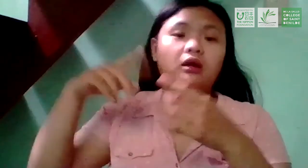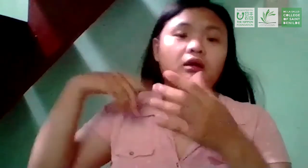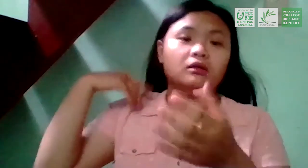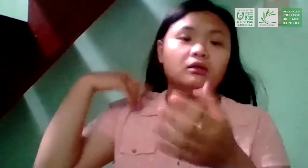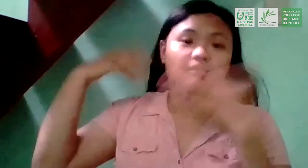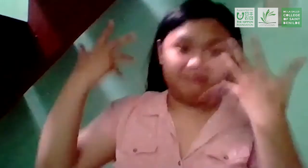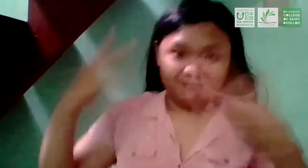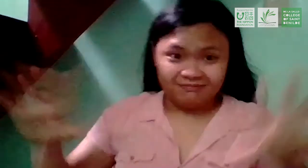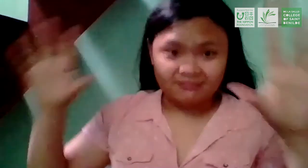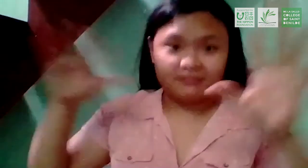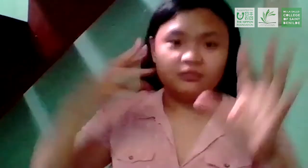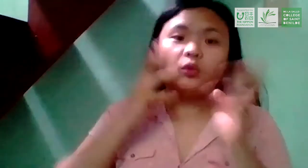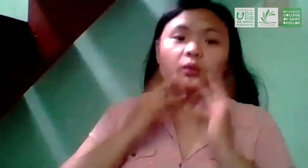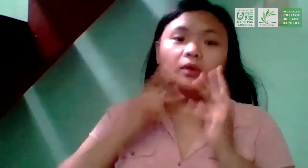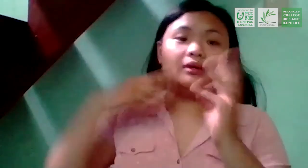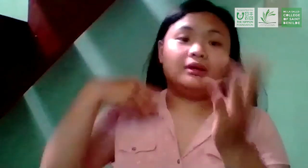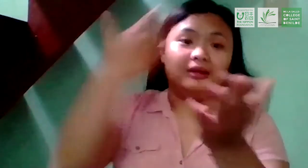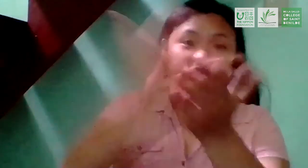Techi. But